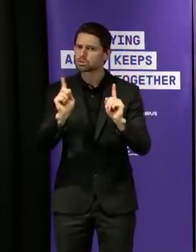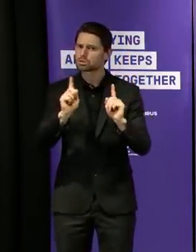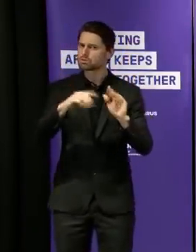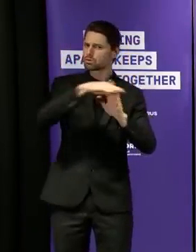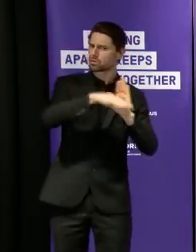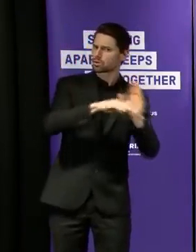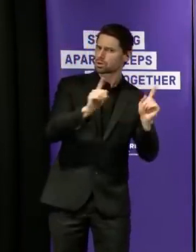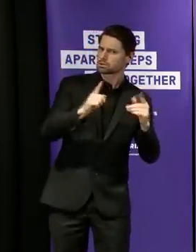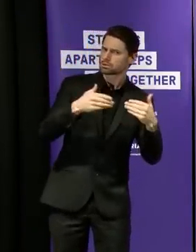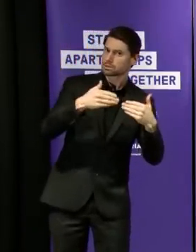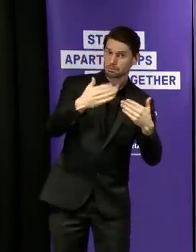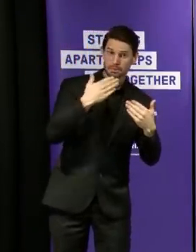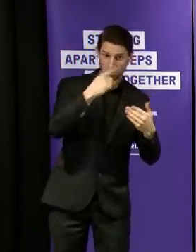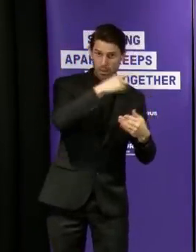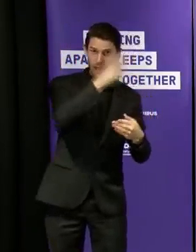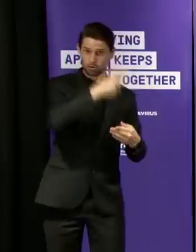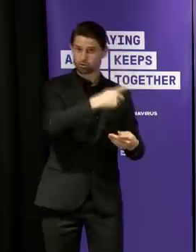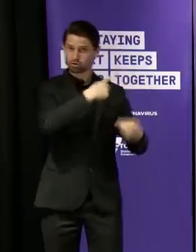try.